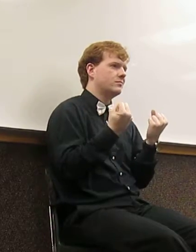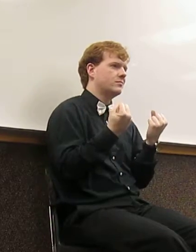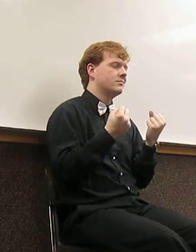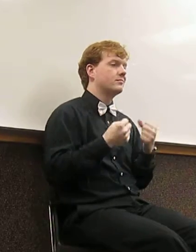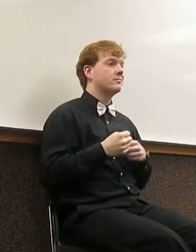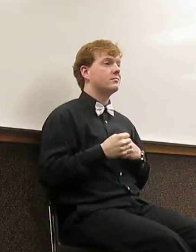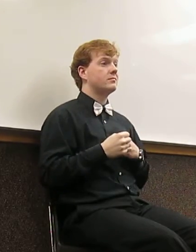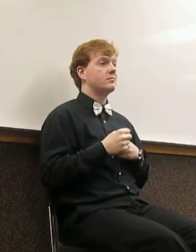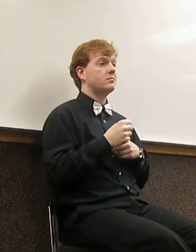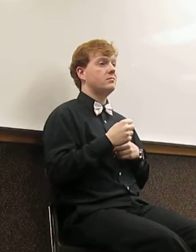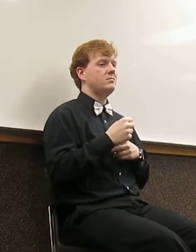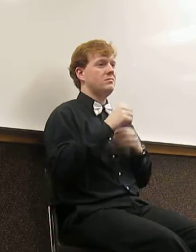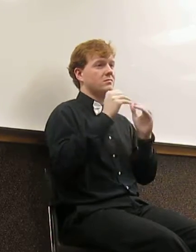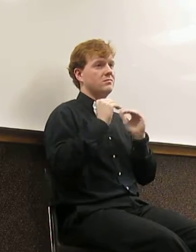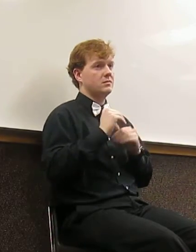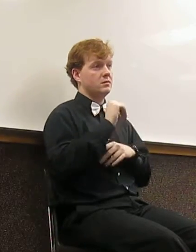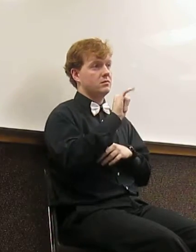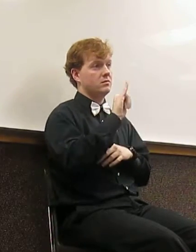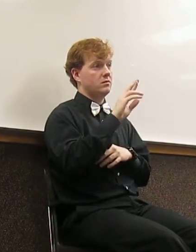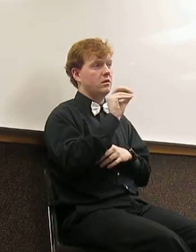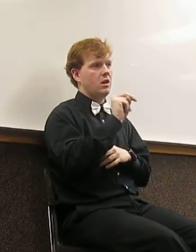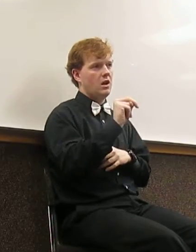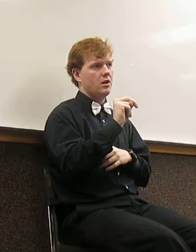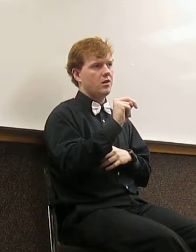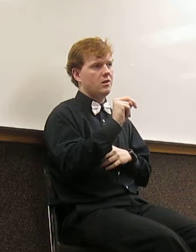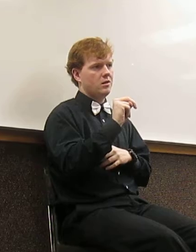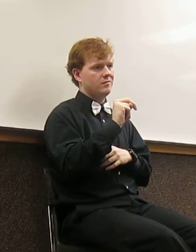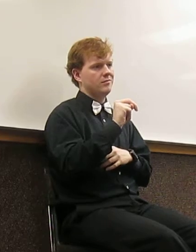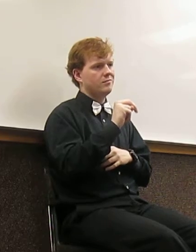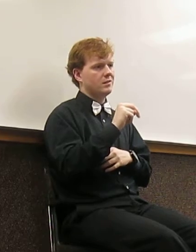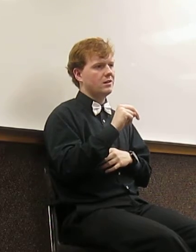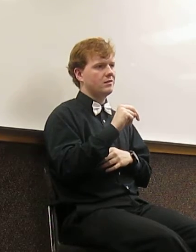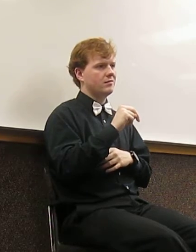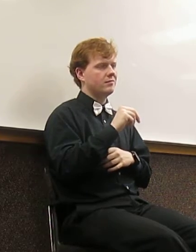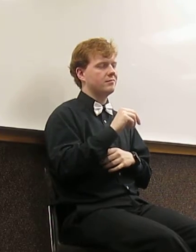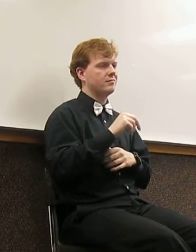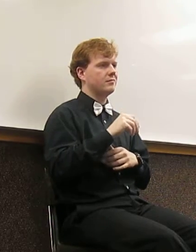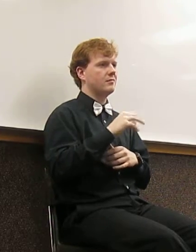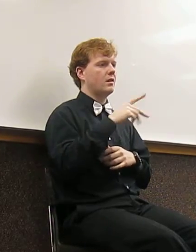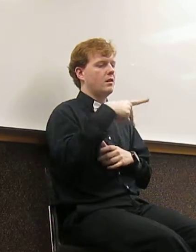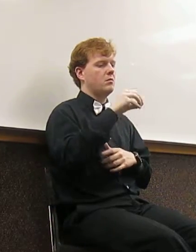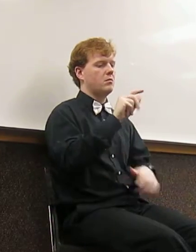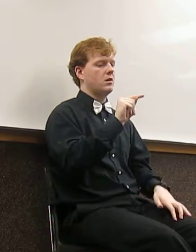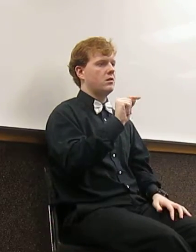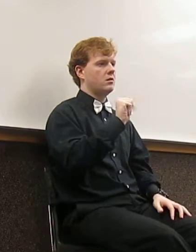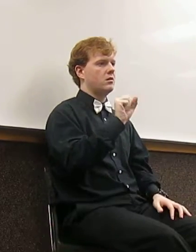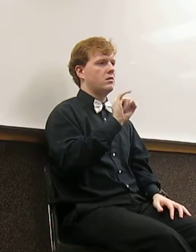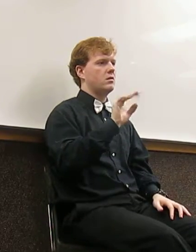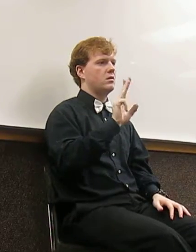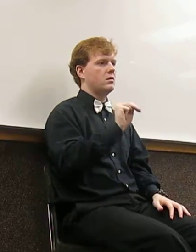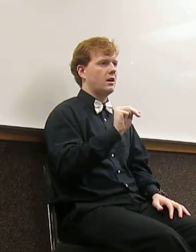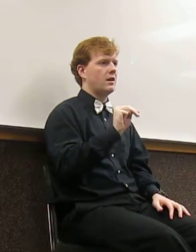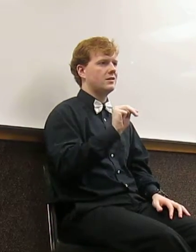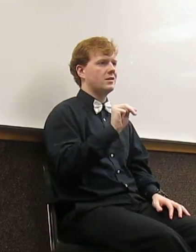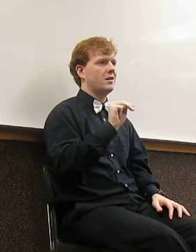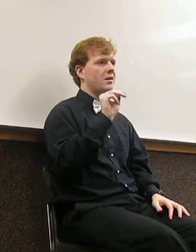Iron helps red blood cells in your body. Potassium. I like talking about potassium. I think this